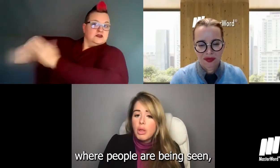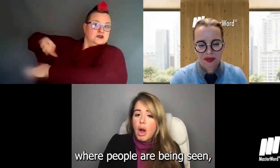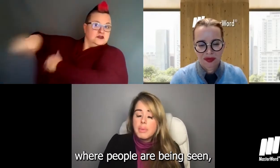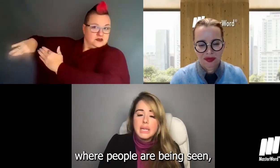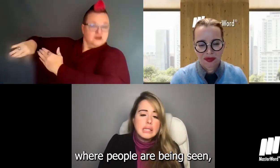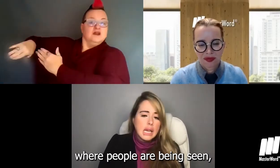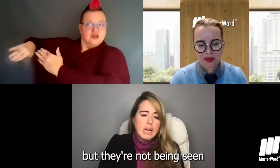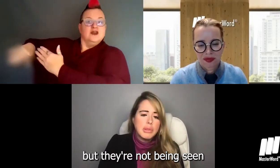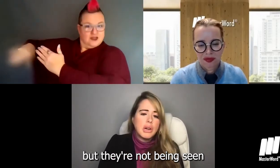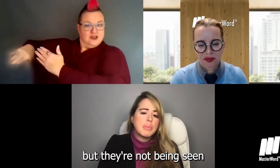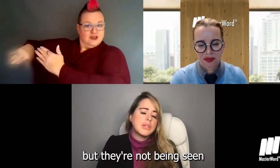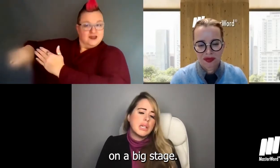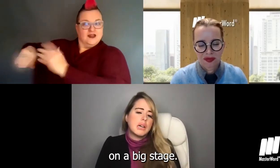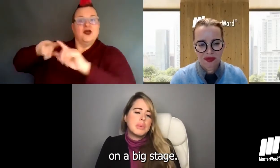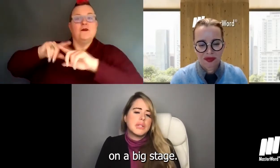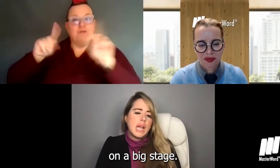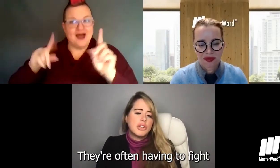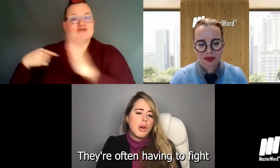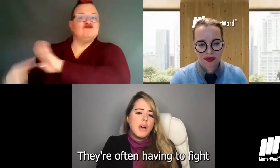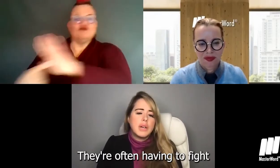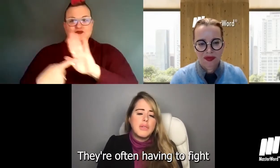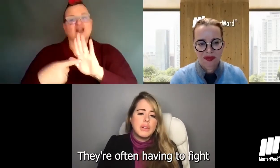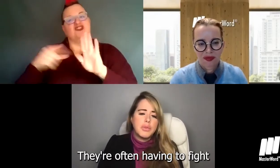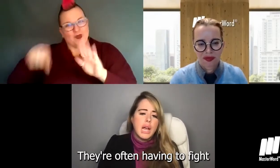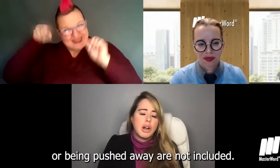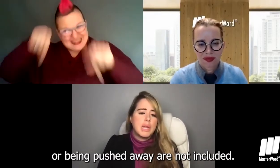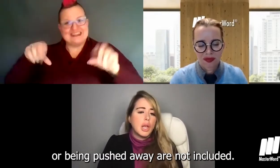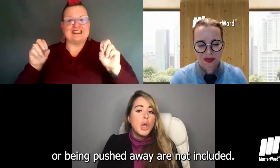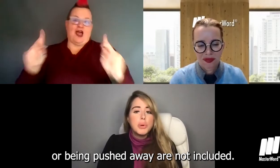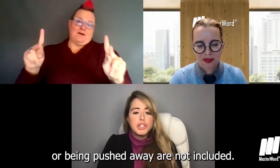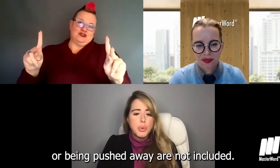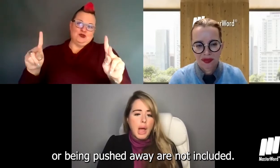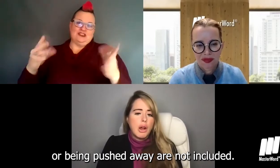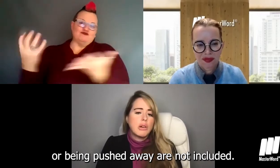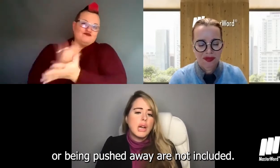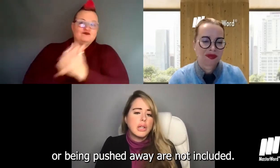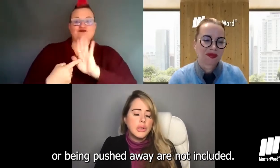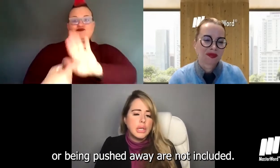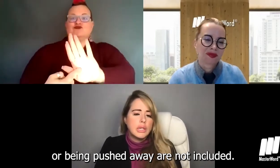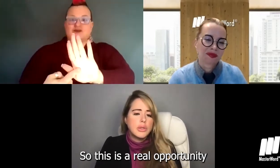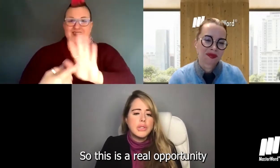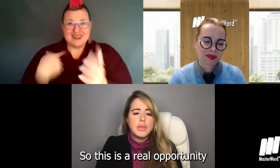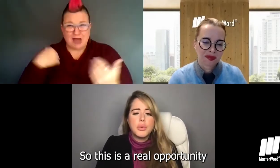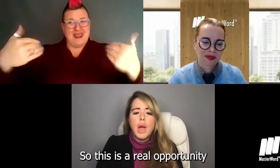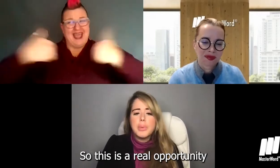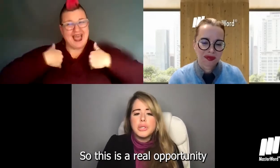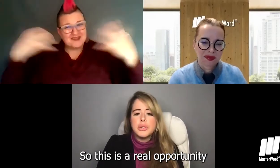are being seen, but they're not being seen on a big stage they're often having to fight or being pushed away or not included. So this is a real opportunity